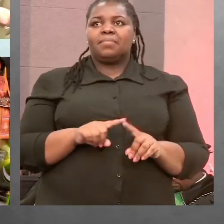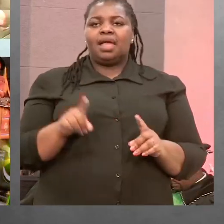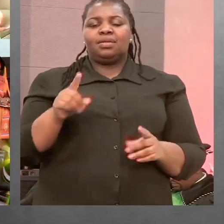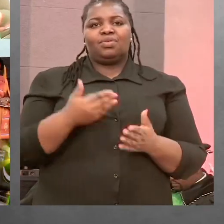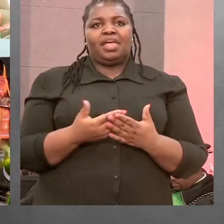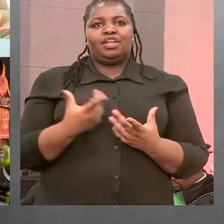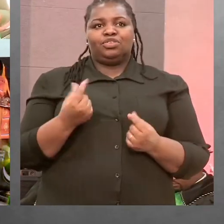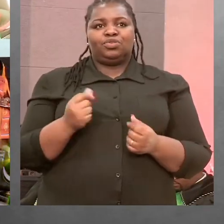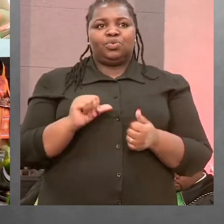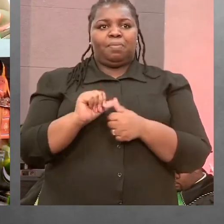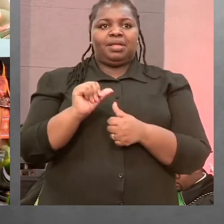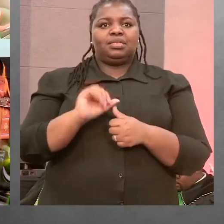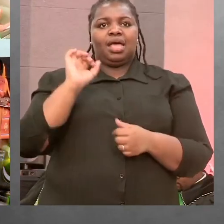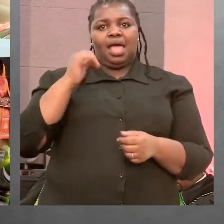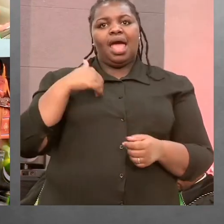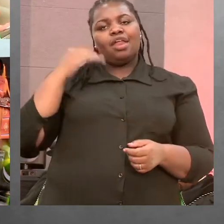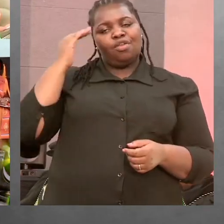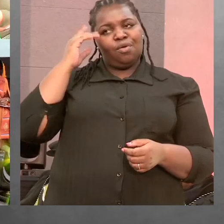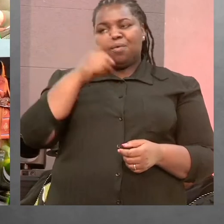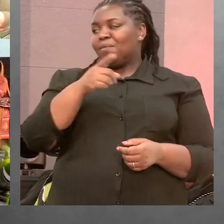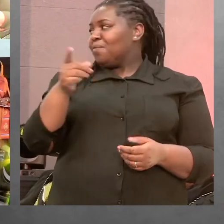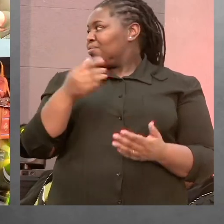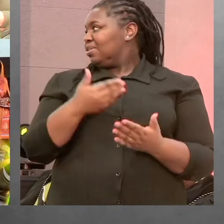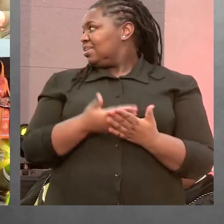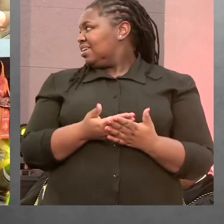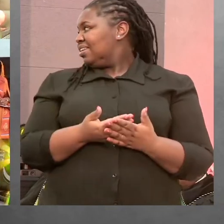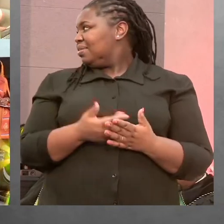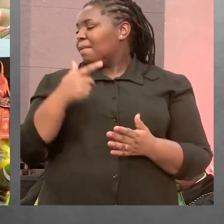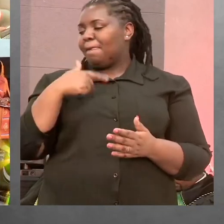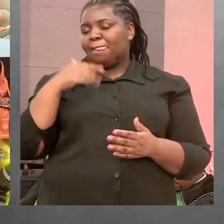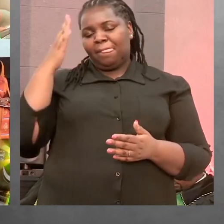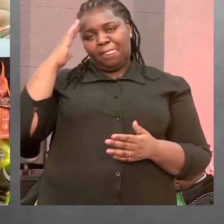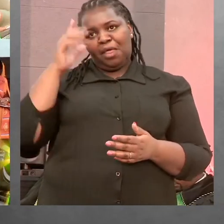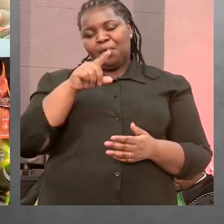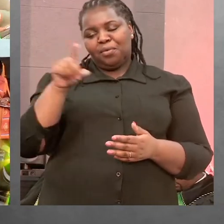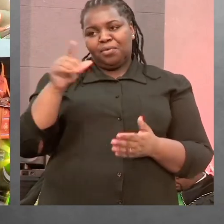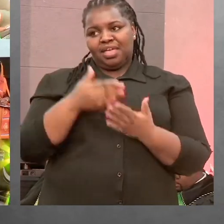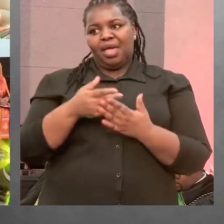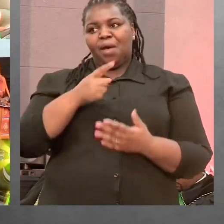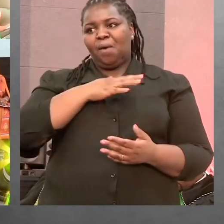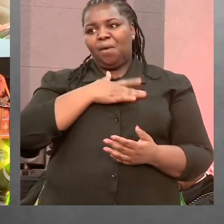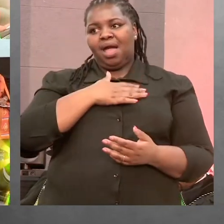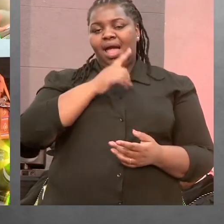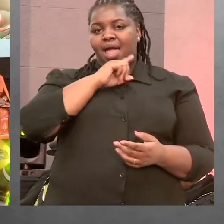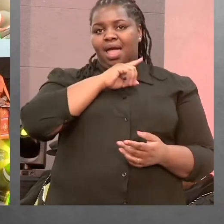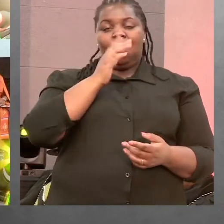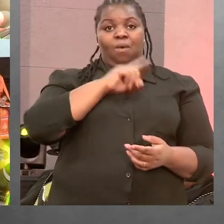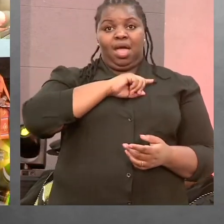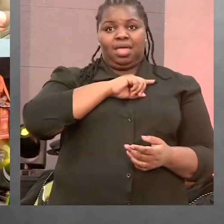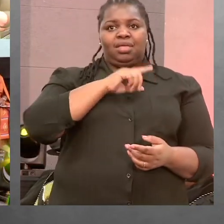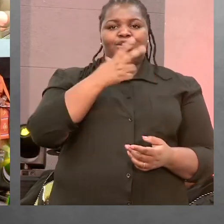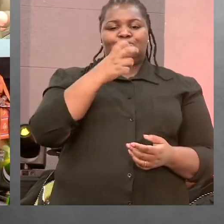do better. I know you can. And I know you can because in 2021,